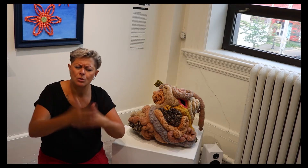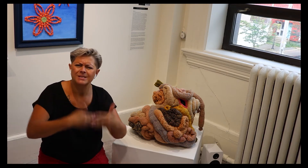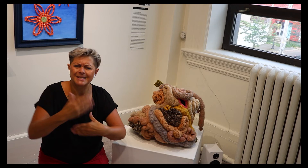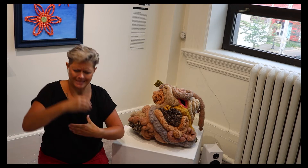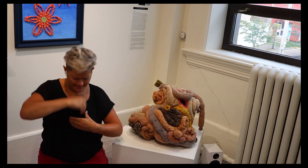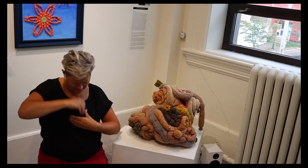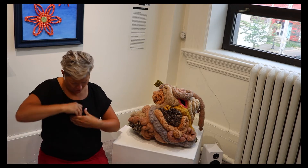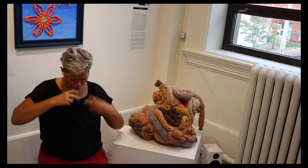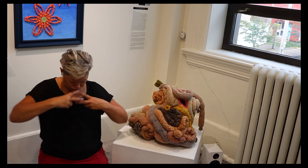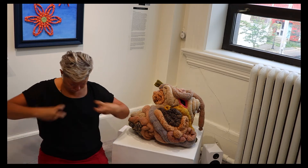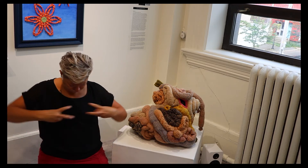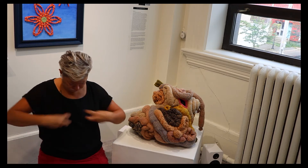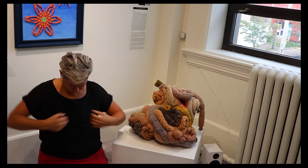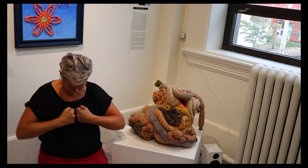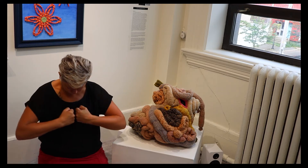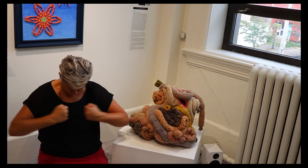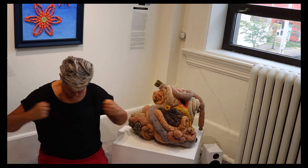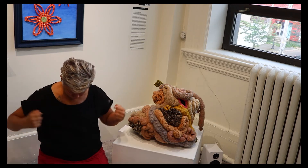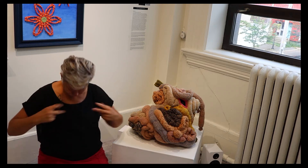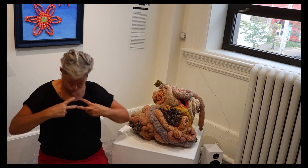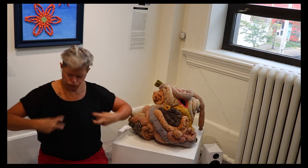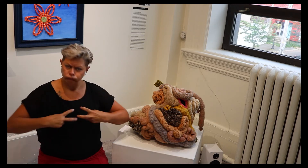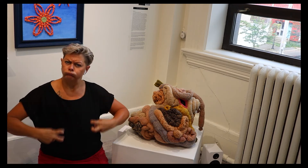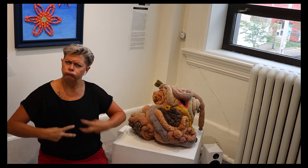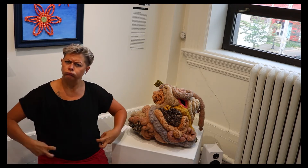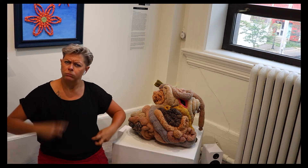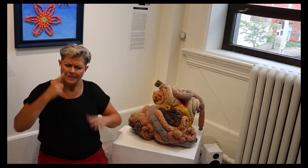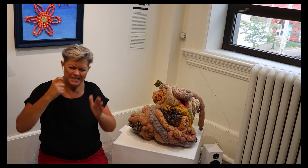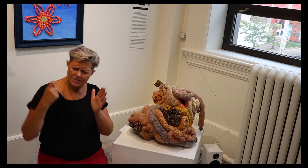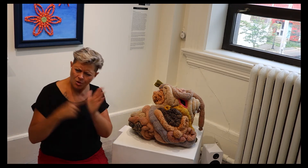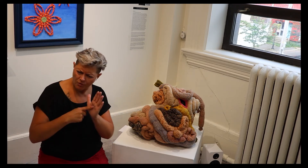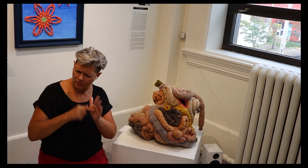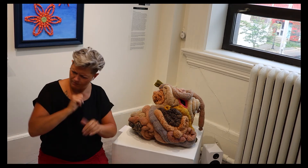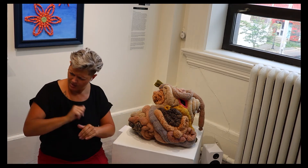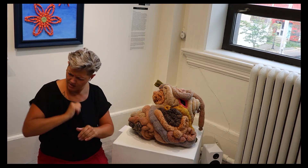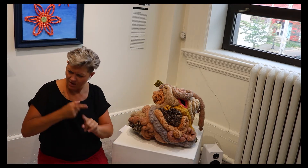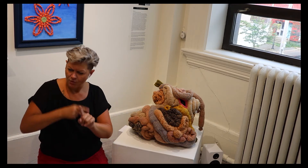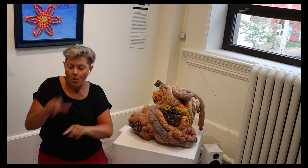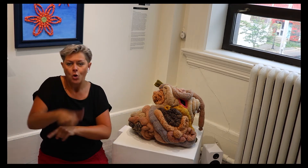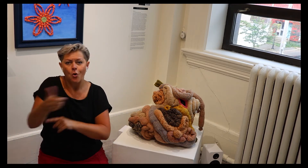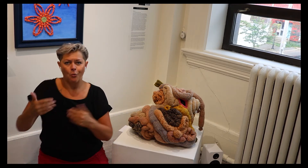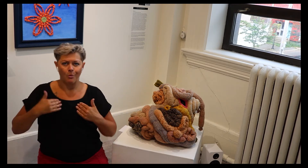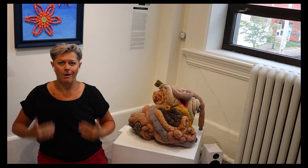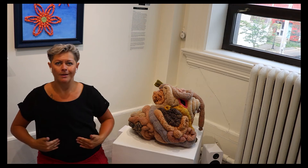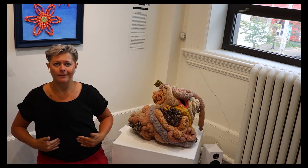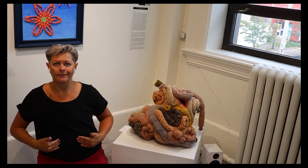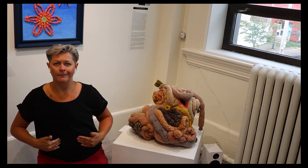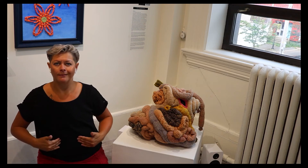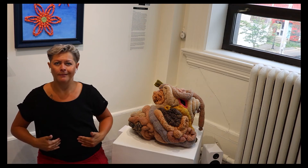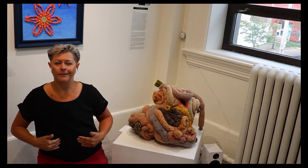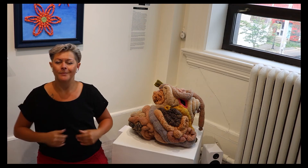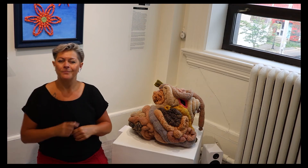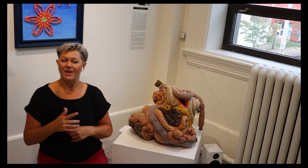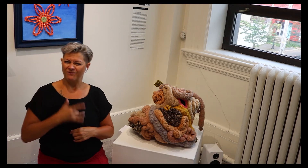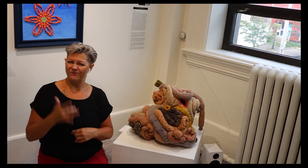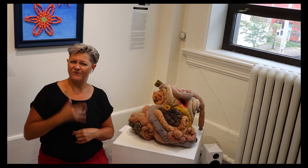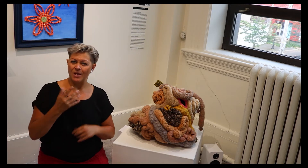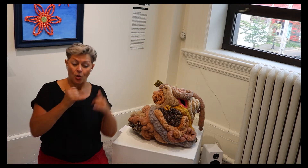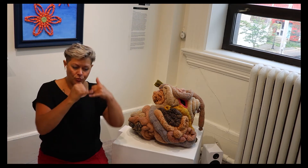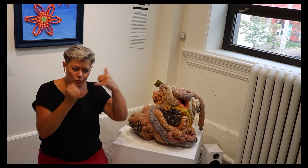exploration and discovery from the outside, from another body. I believe that the threads we create when we